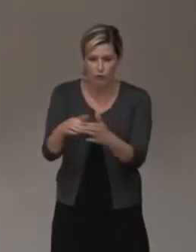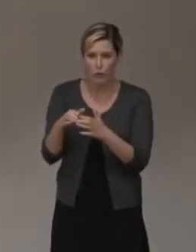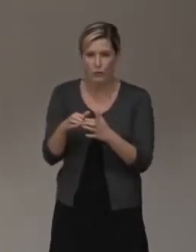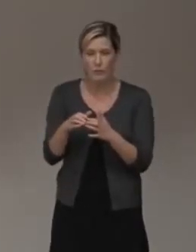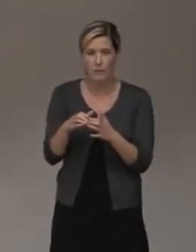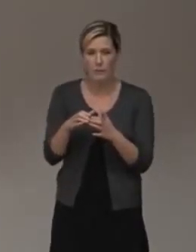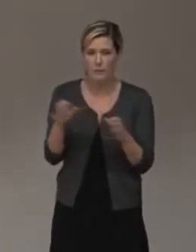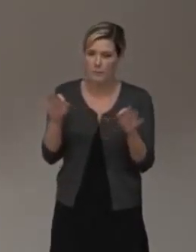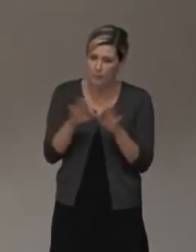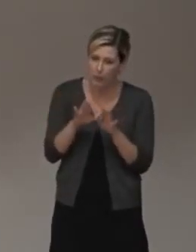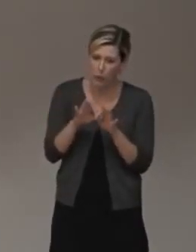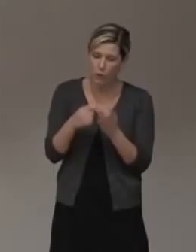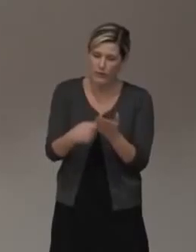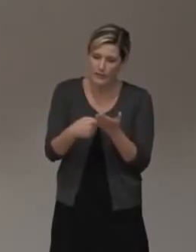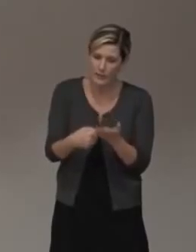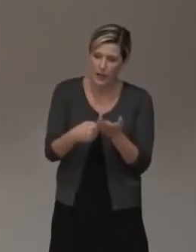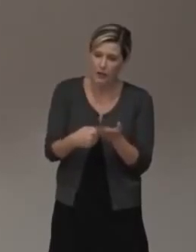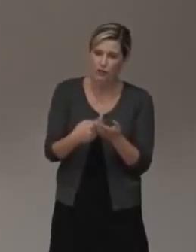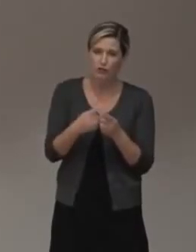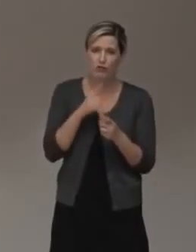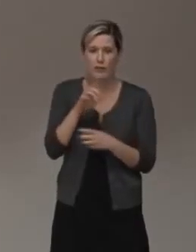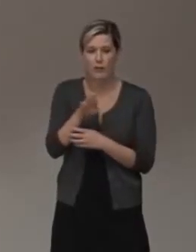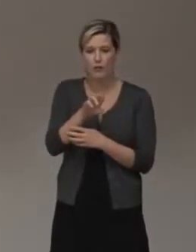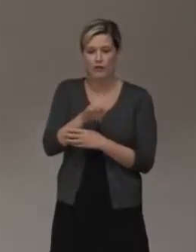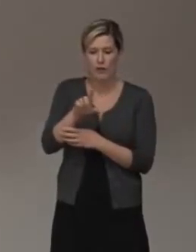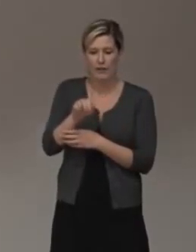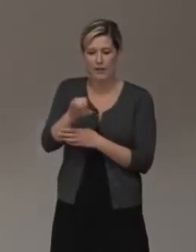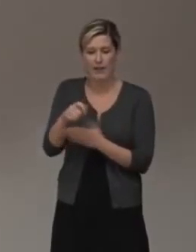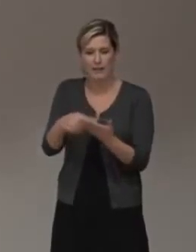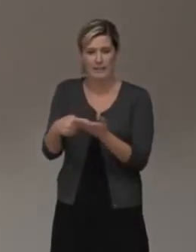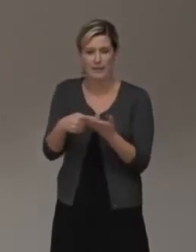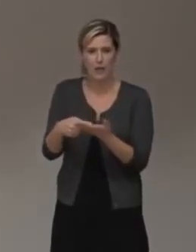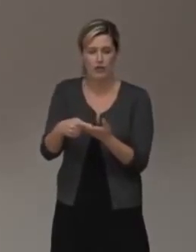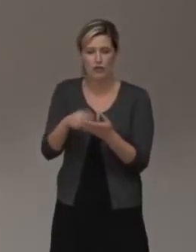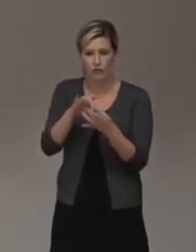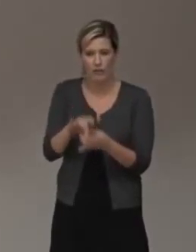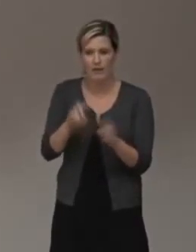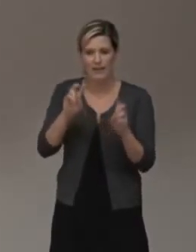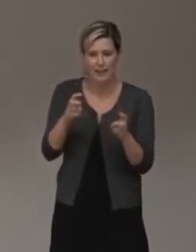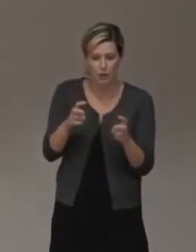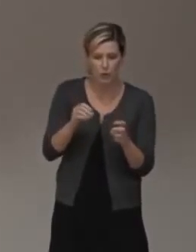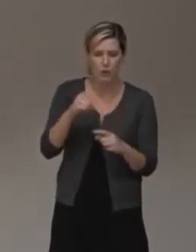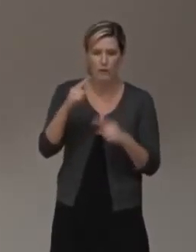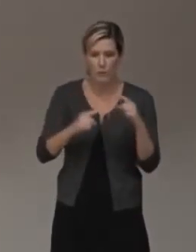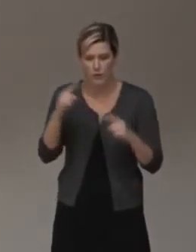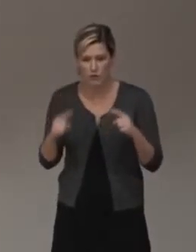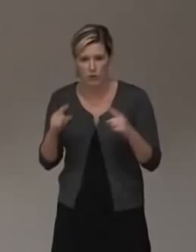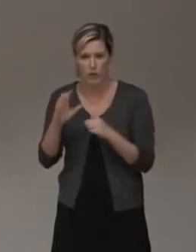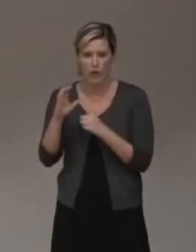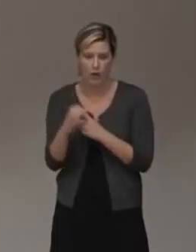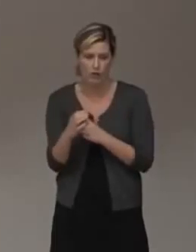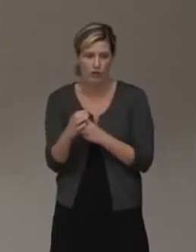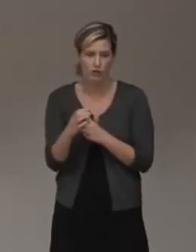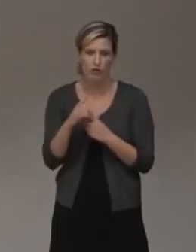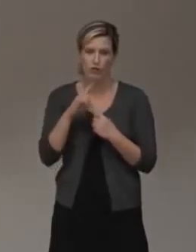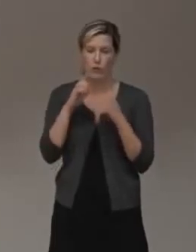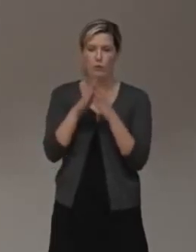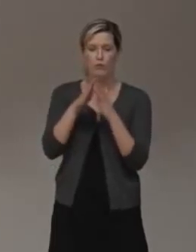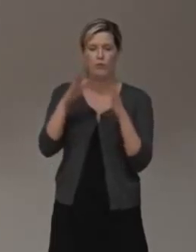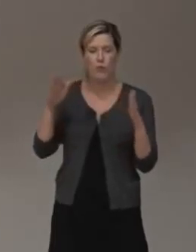these important and sort of freelance discussions about issues of multiculturalism in the broadest